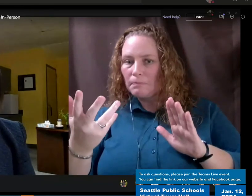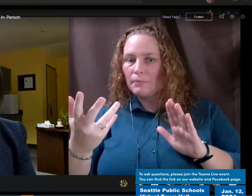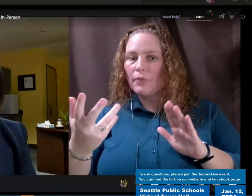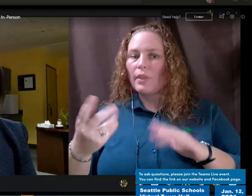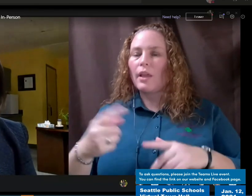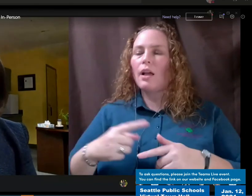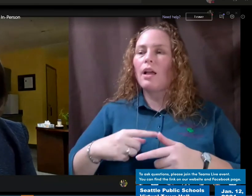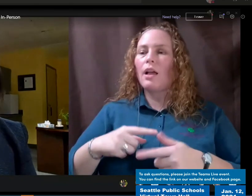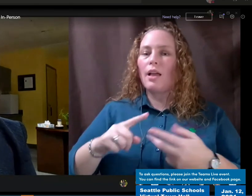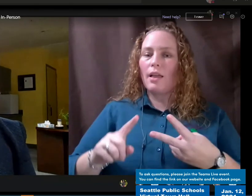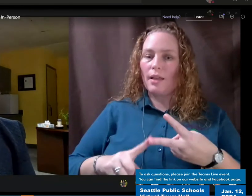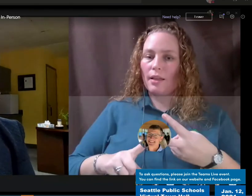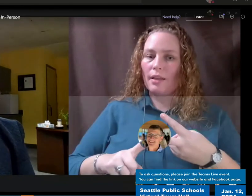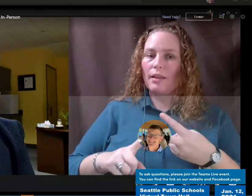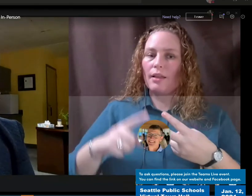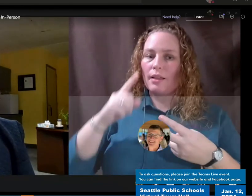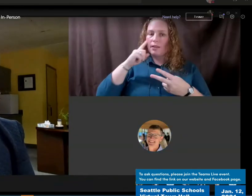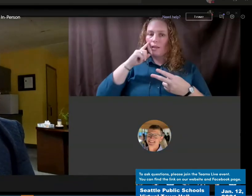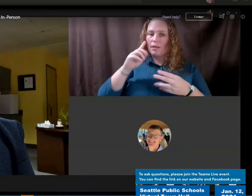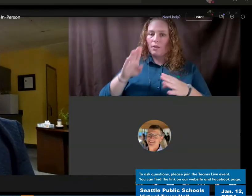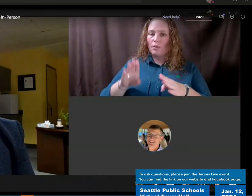the open concept schools?